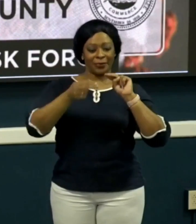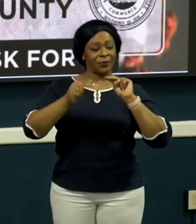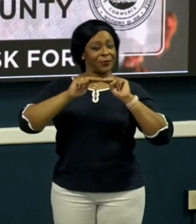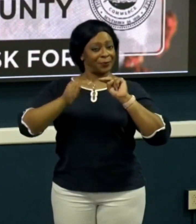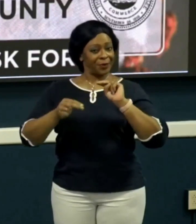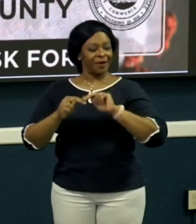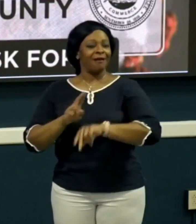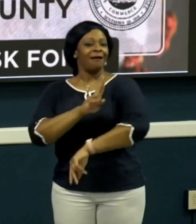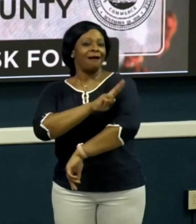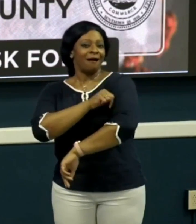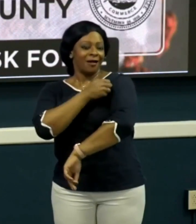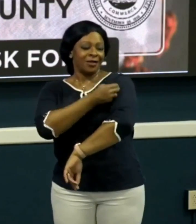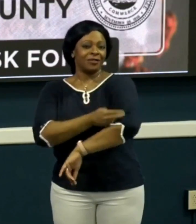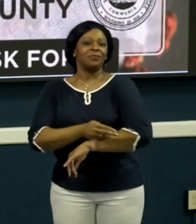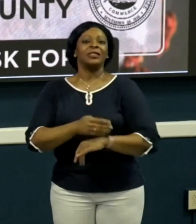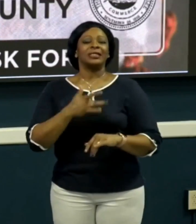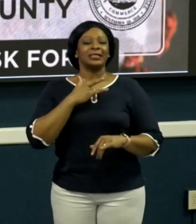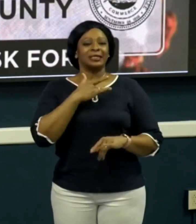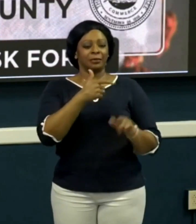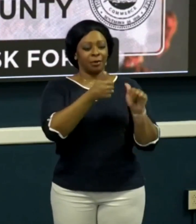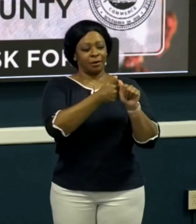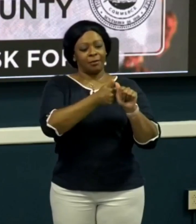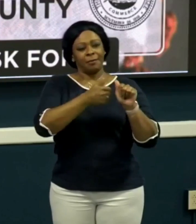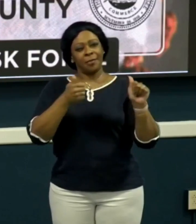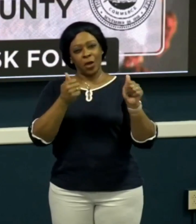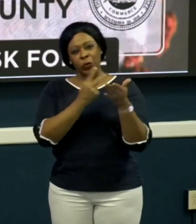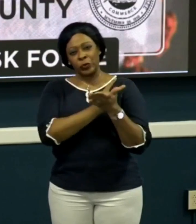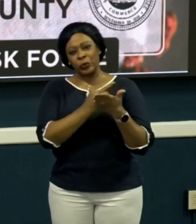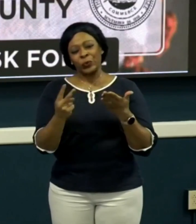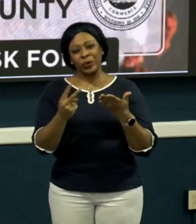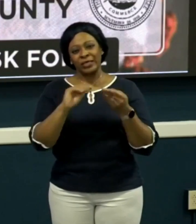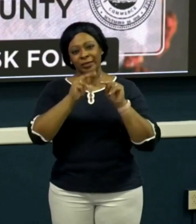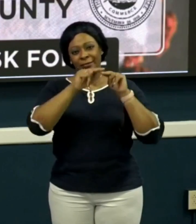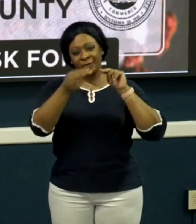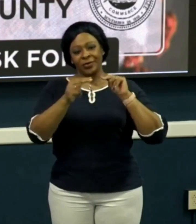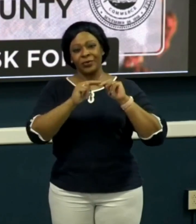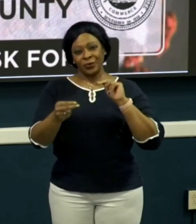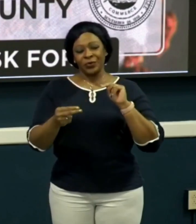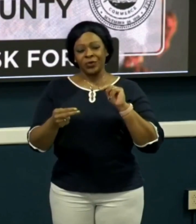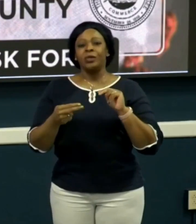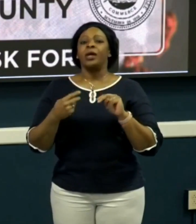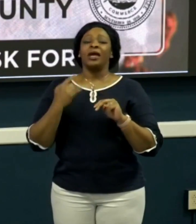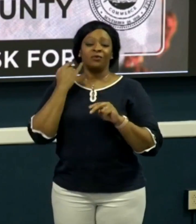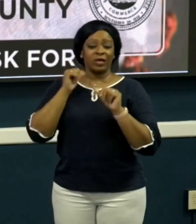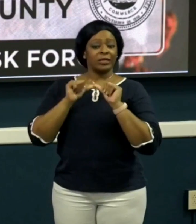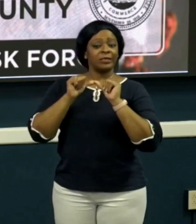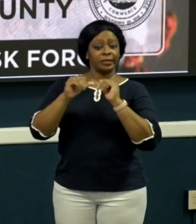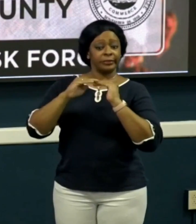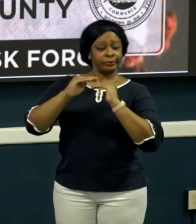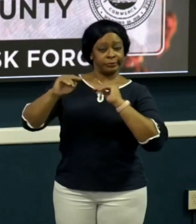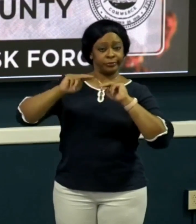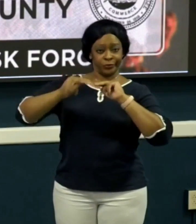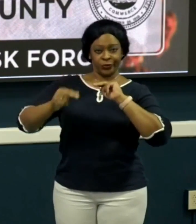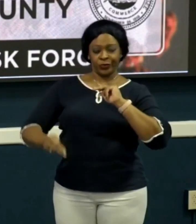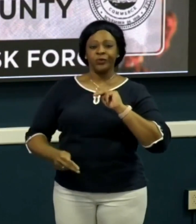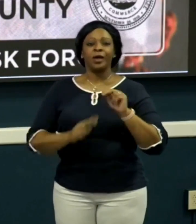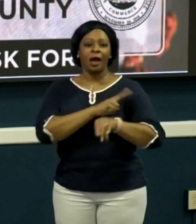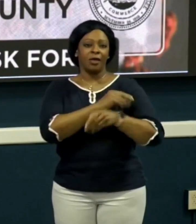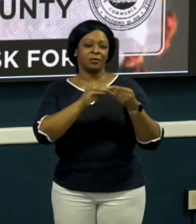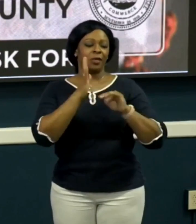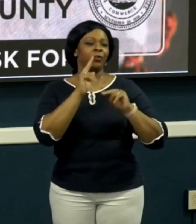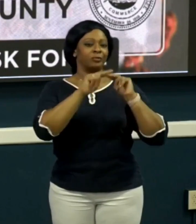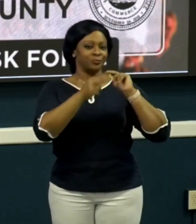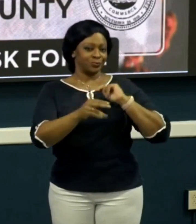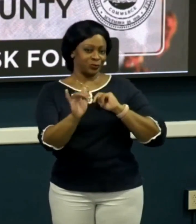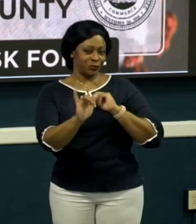you know, hospitalizations follow the drop in the case rate by about 2 weeks. We are staying consistent with that trend. I do want to mention two